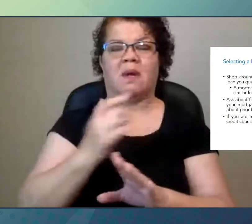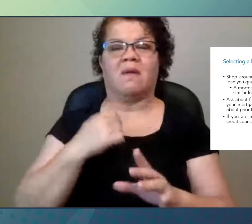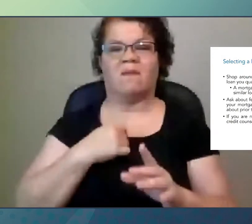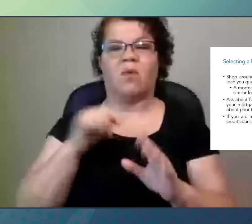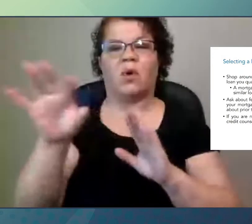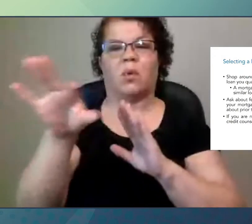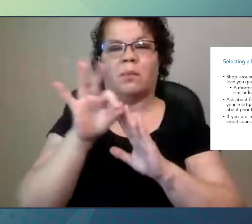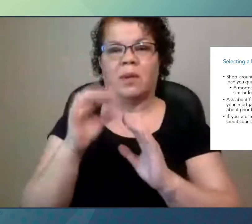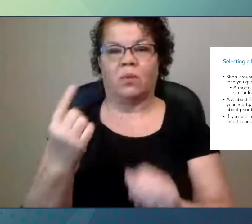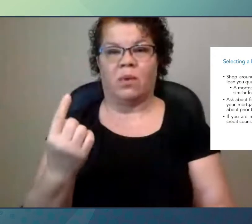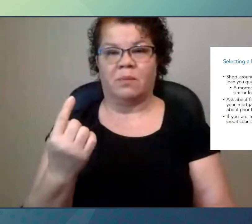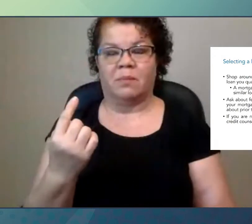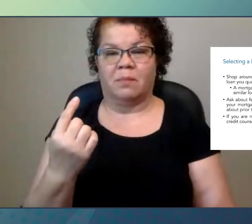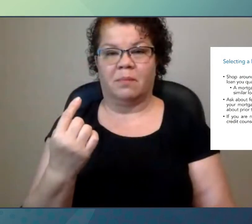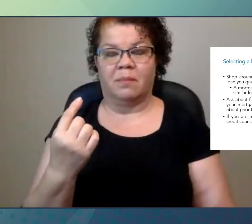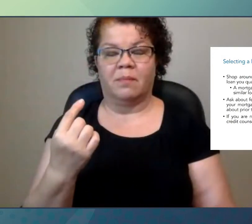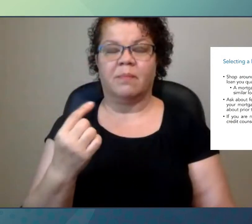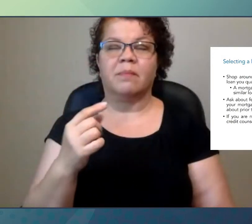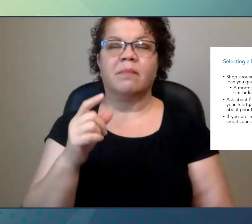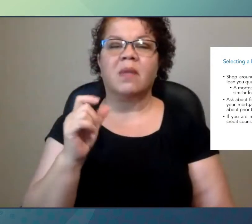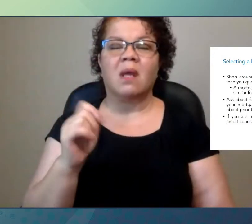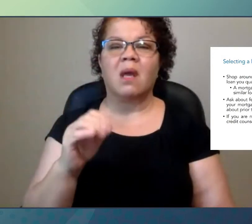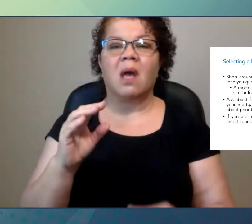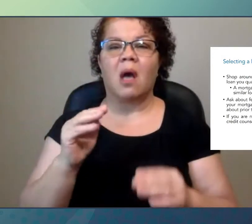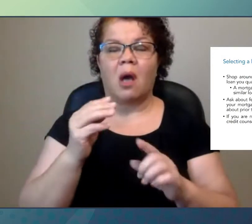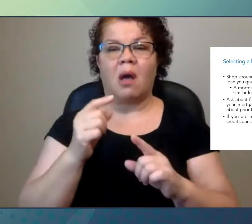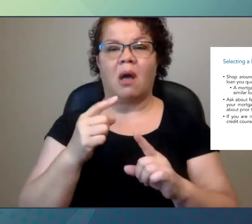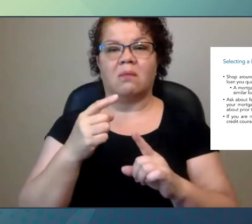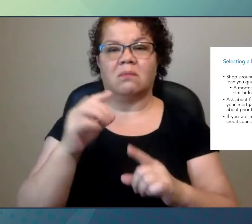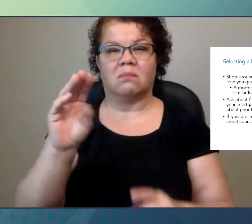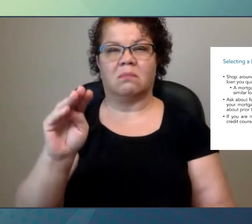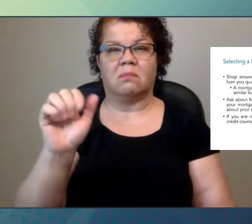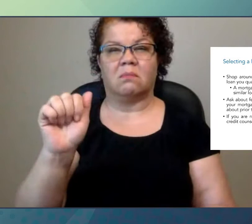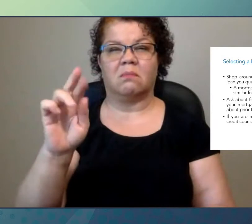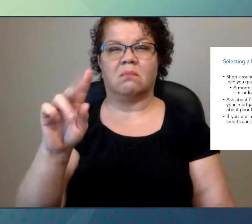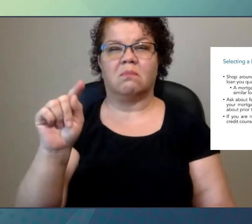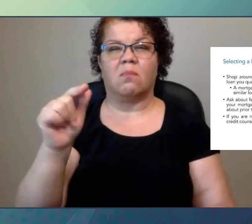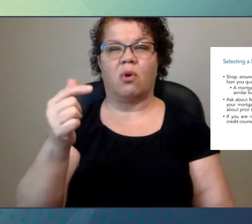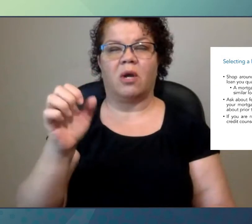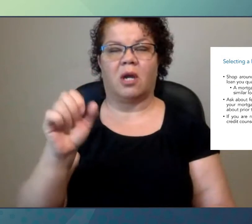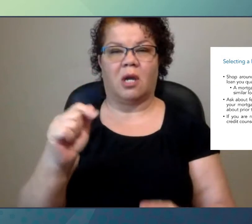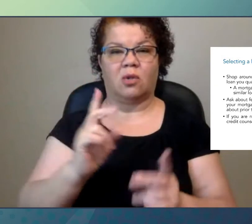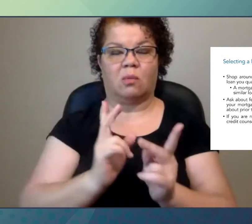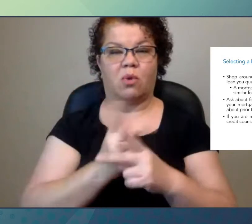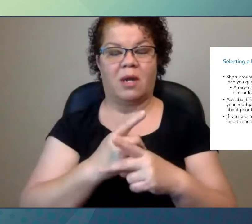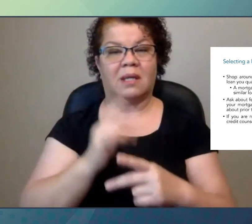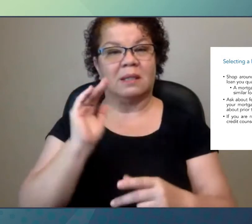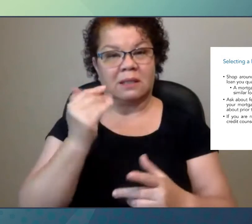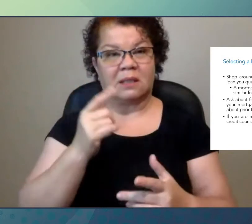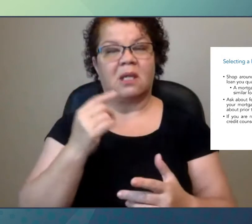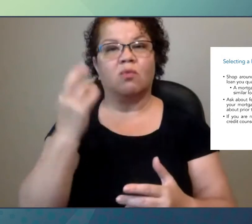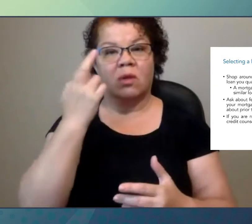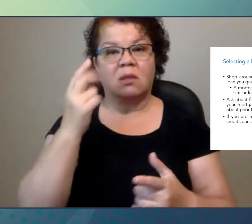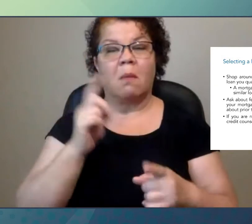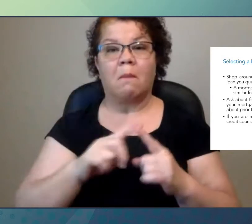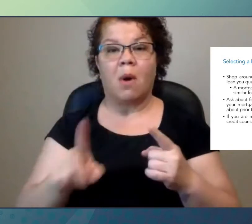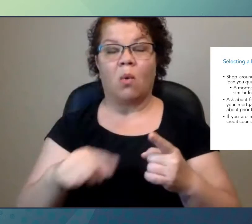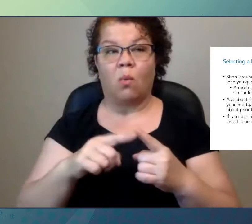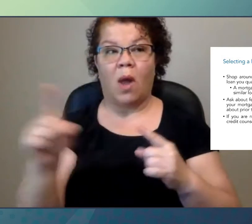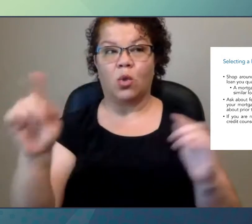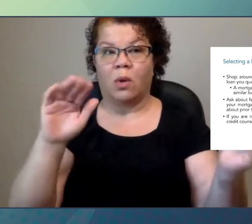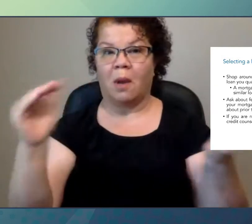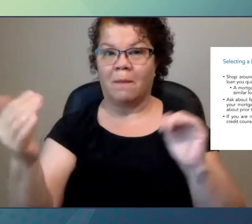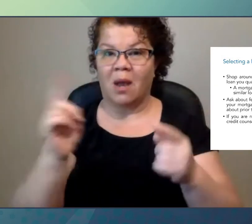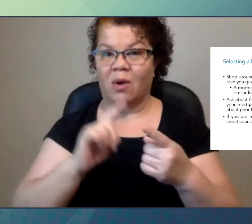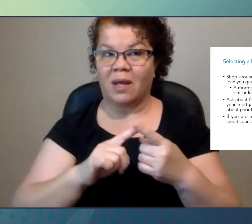one. A mortgage product may seem reasonable until you compare that product, which is a